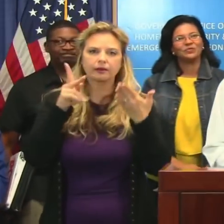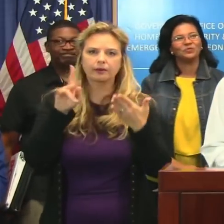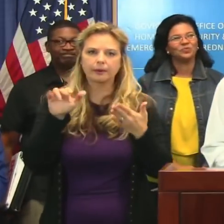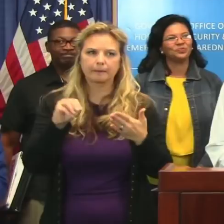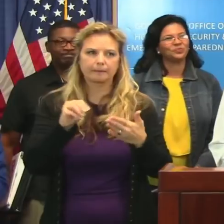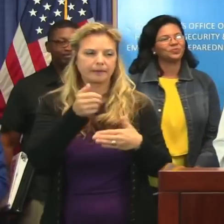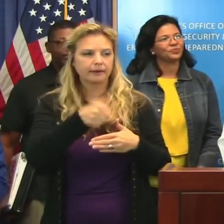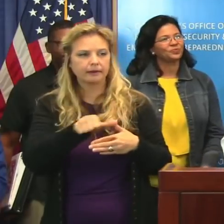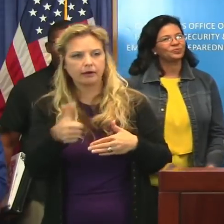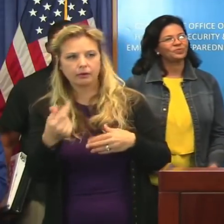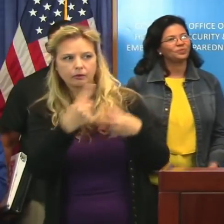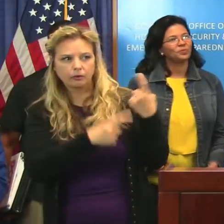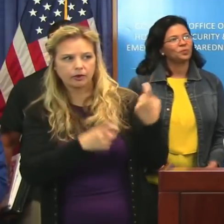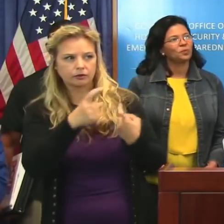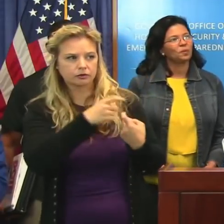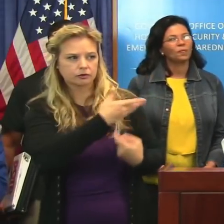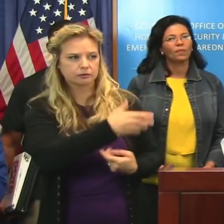questions?